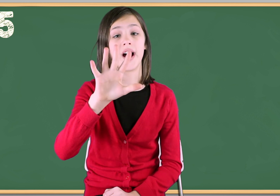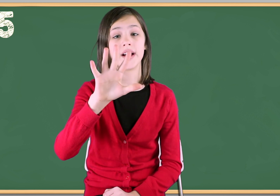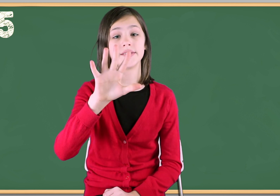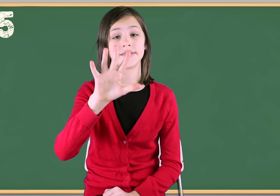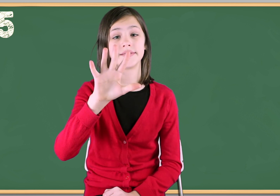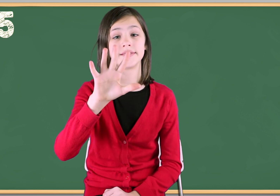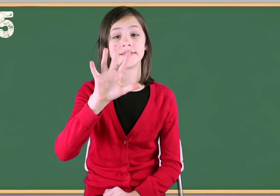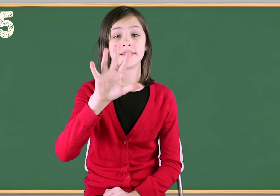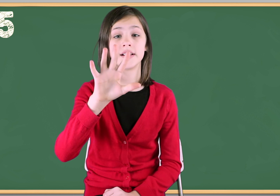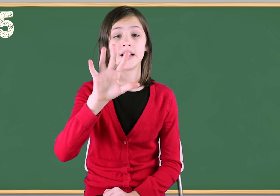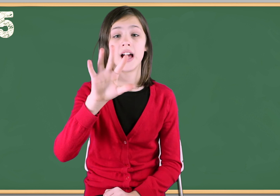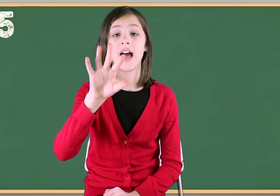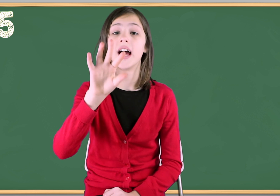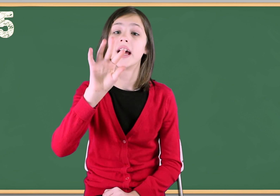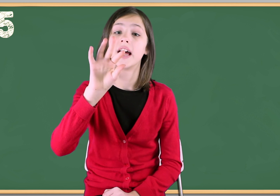95,